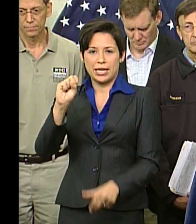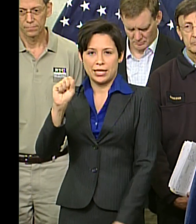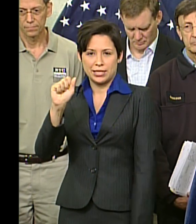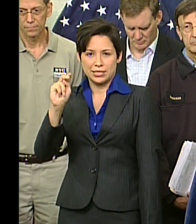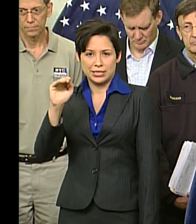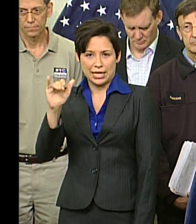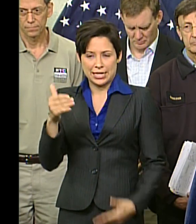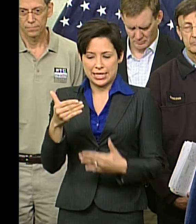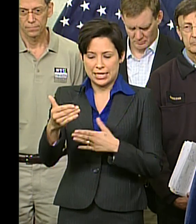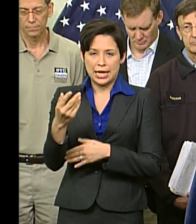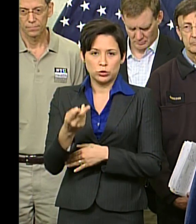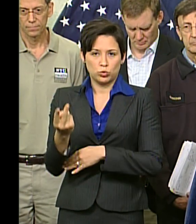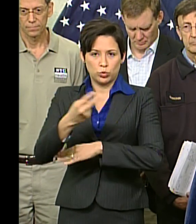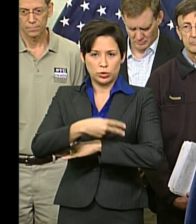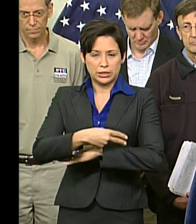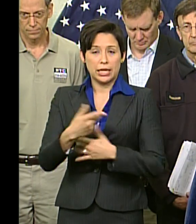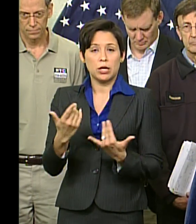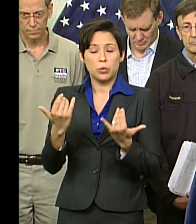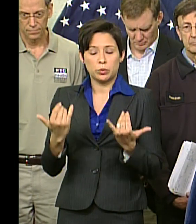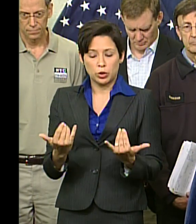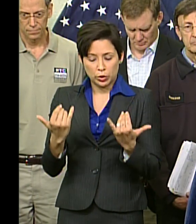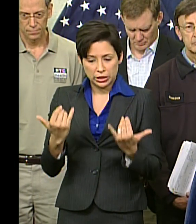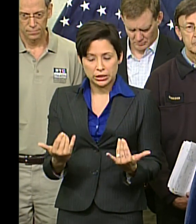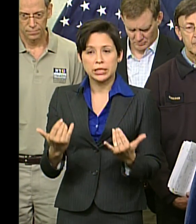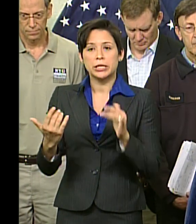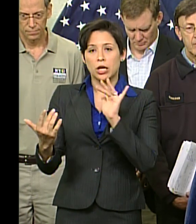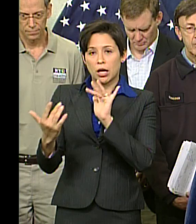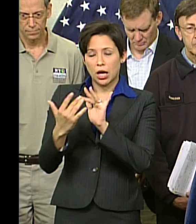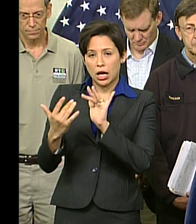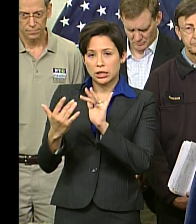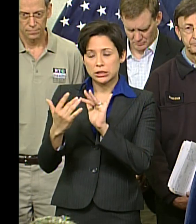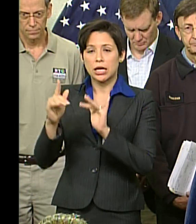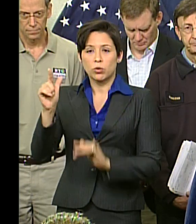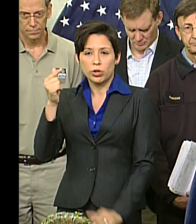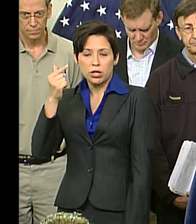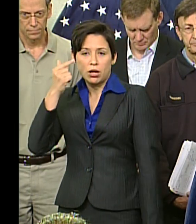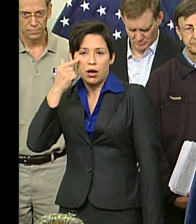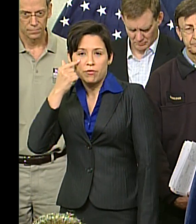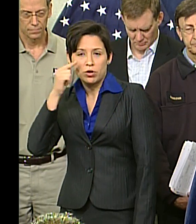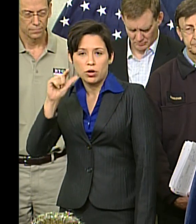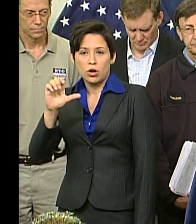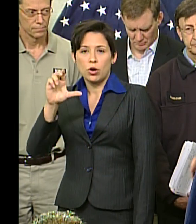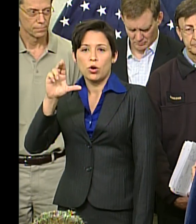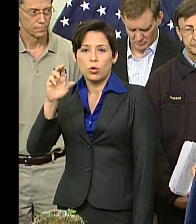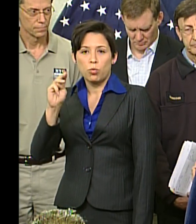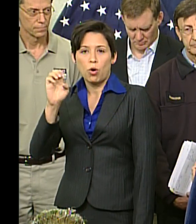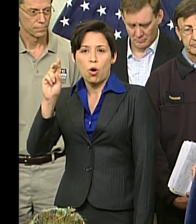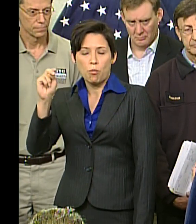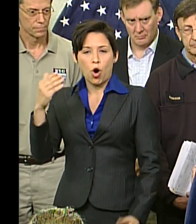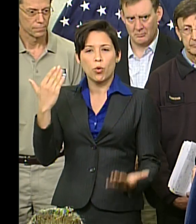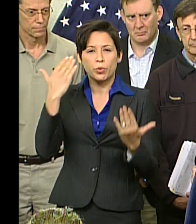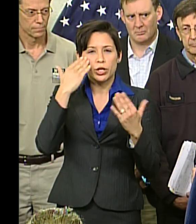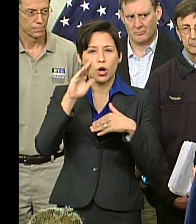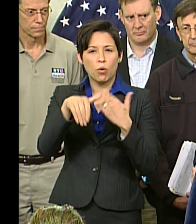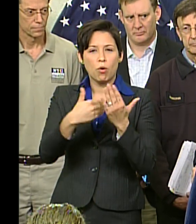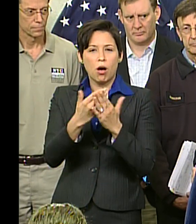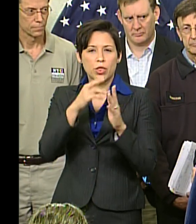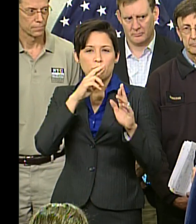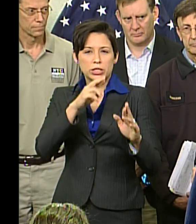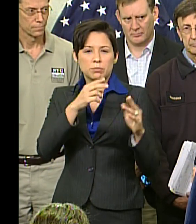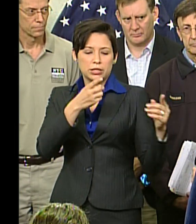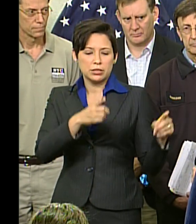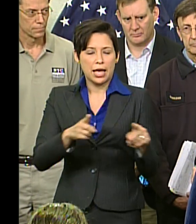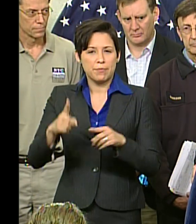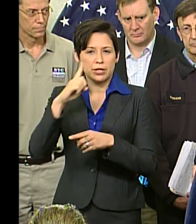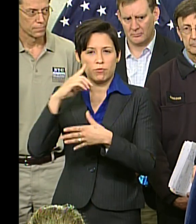to remain in touch with Governor Cuomo and state officials in coordinating our response to this storm, and I'm also announcing